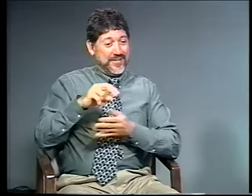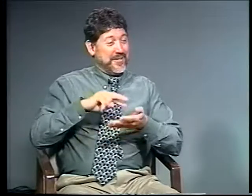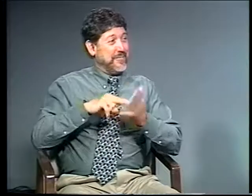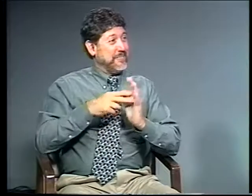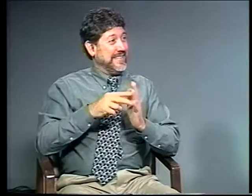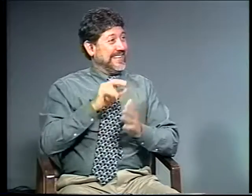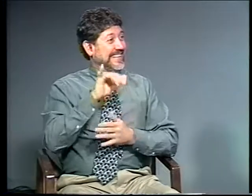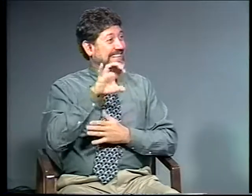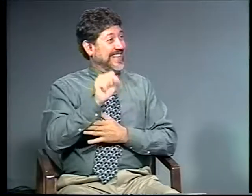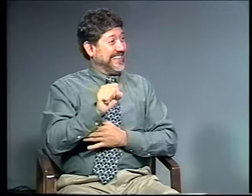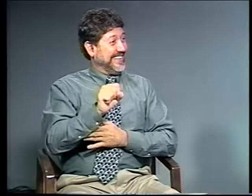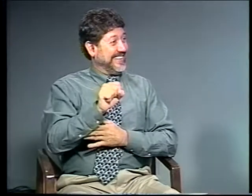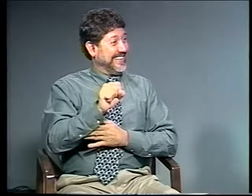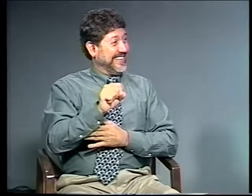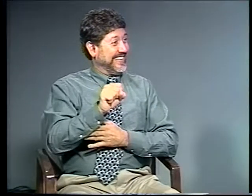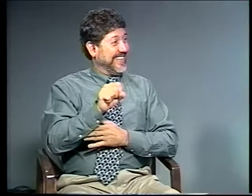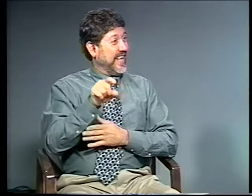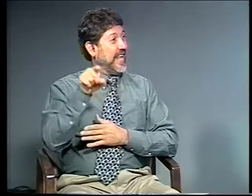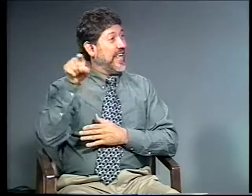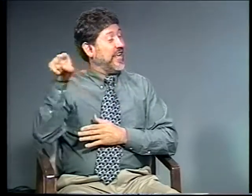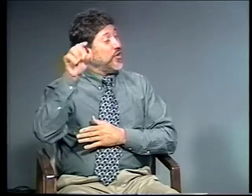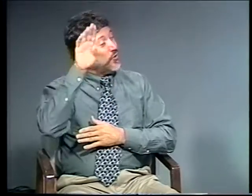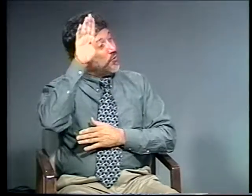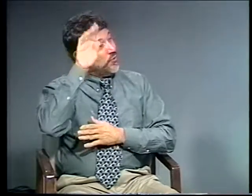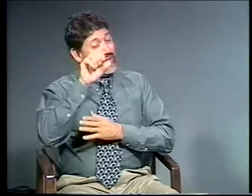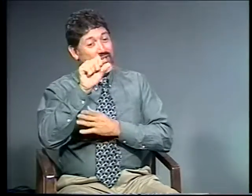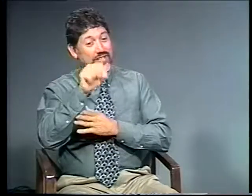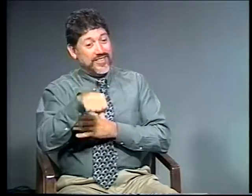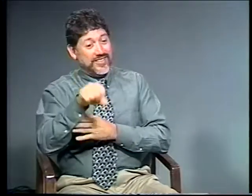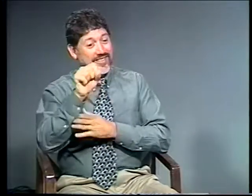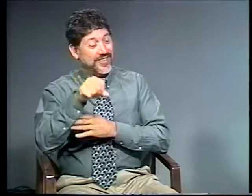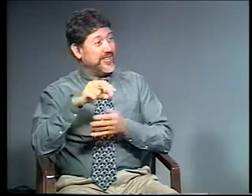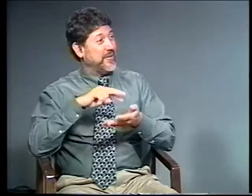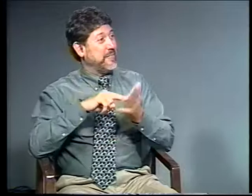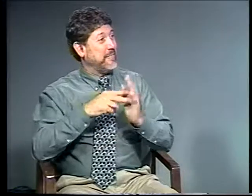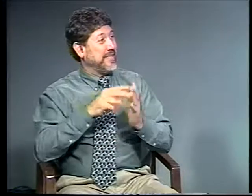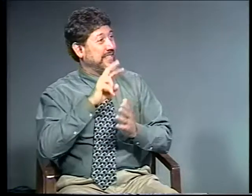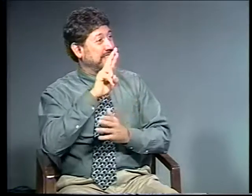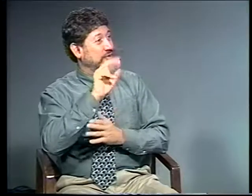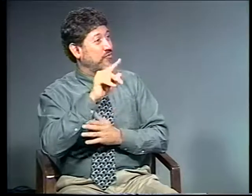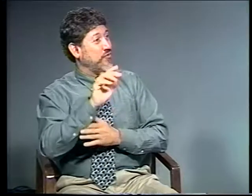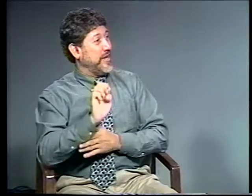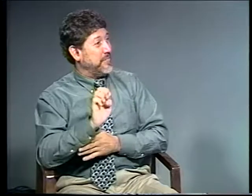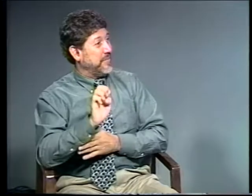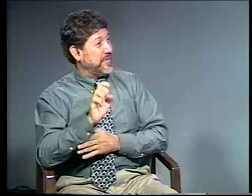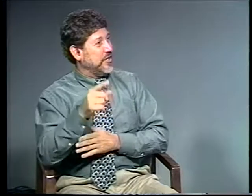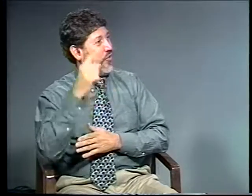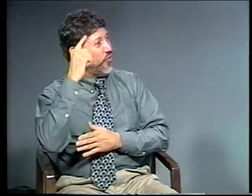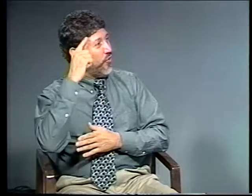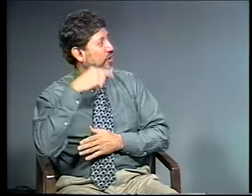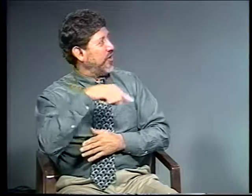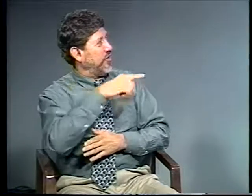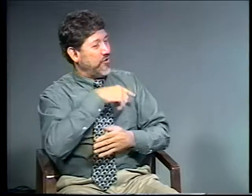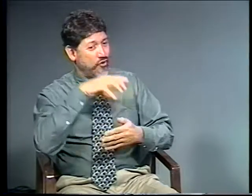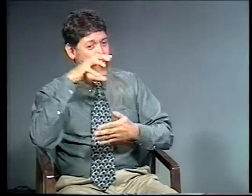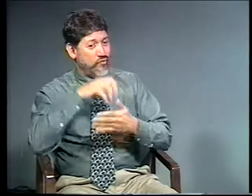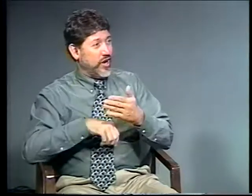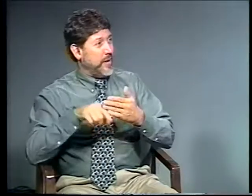because the sign for yes was used in American Sign Language, which in Cuban Sign Language had